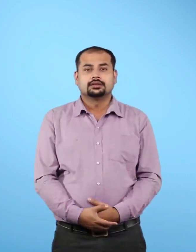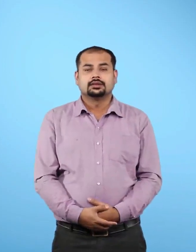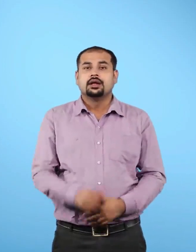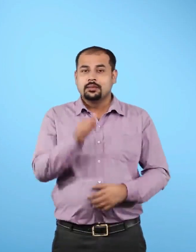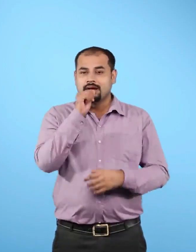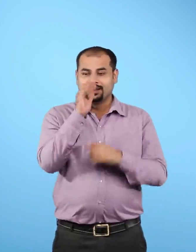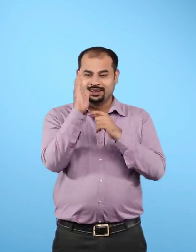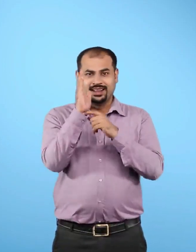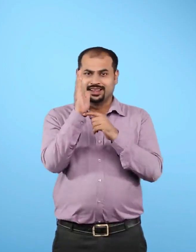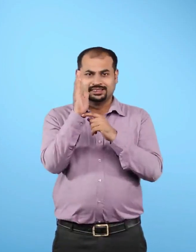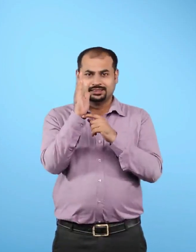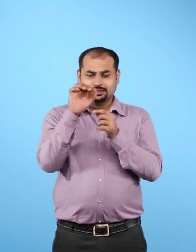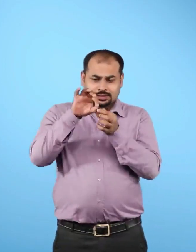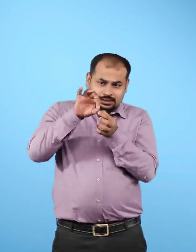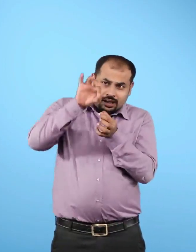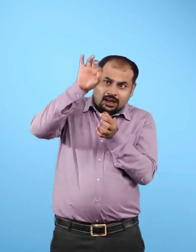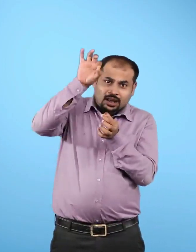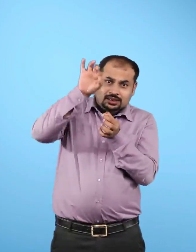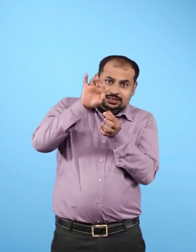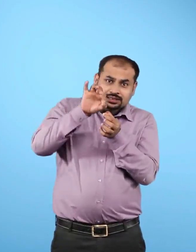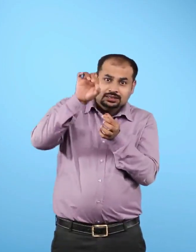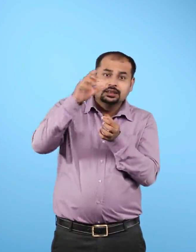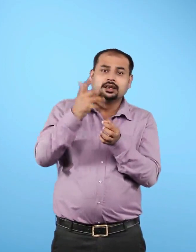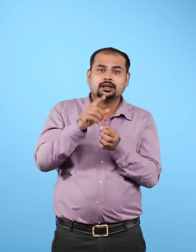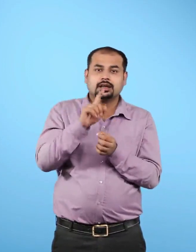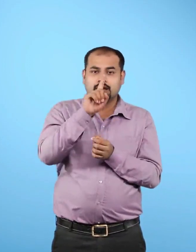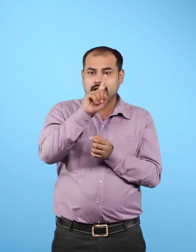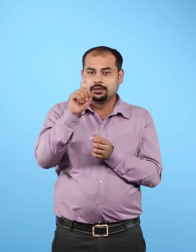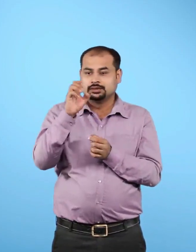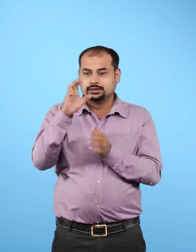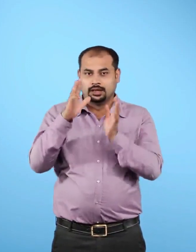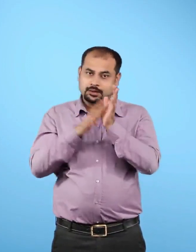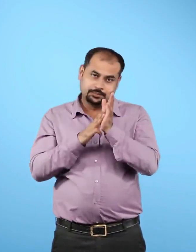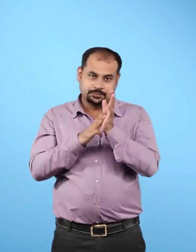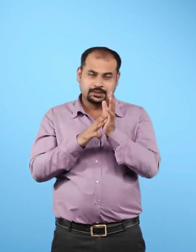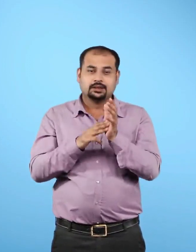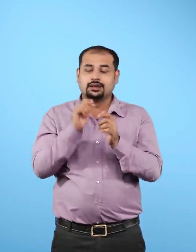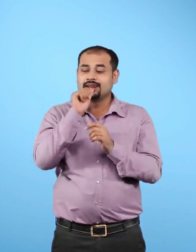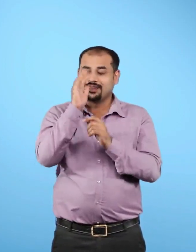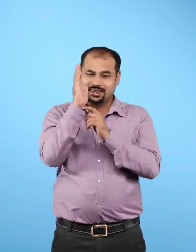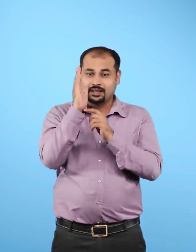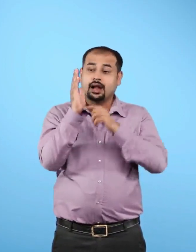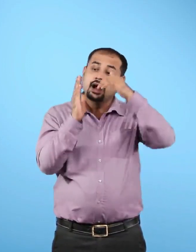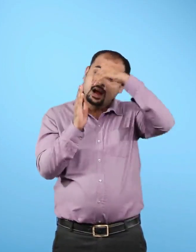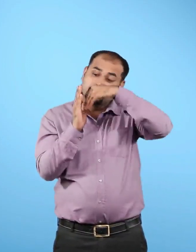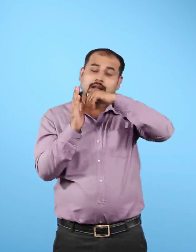a glass 11 centimeters high with water up to 5 centimeters.